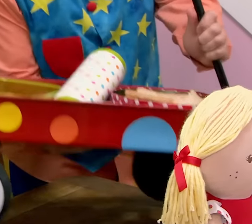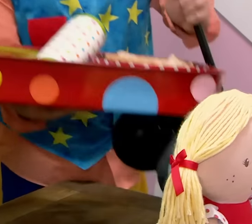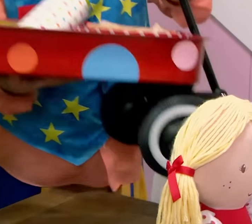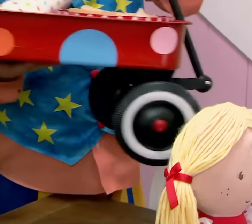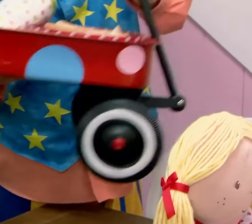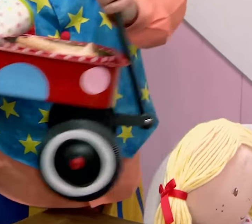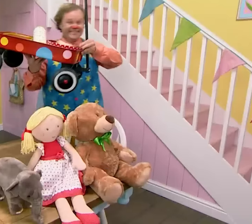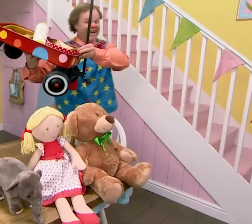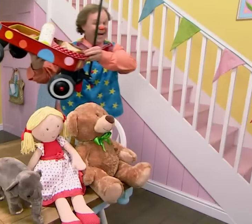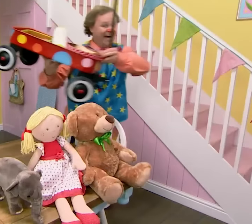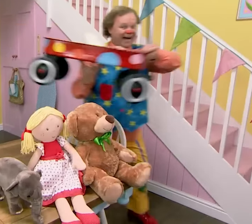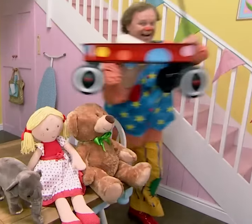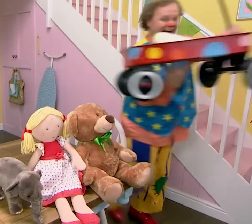Hoi!